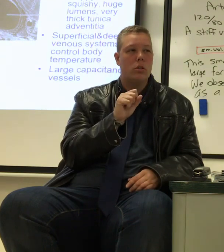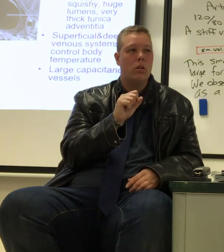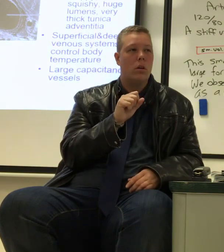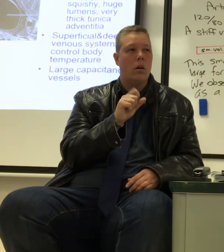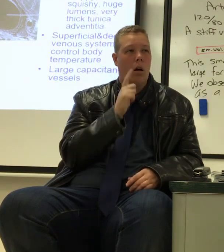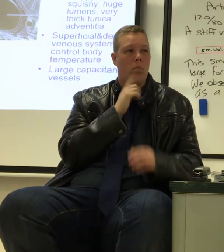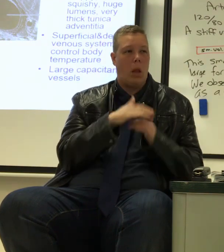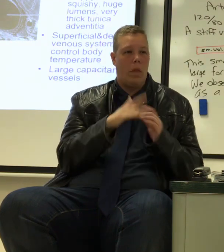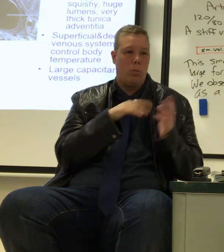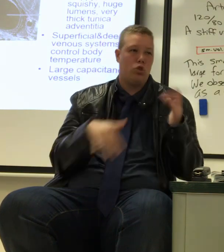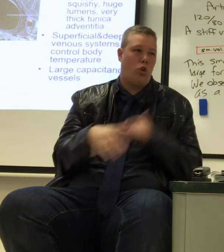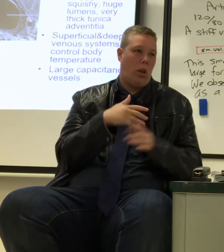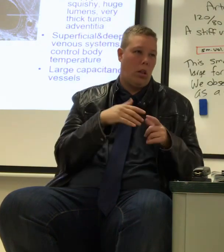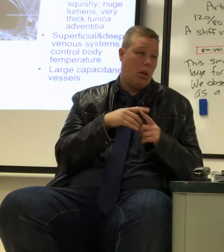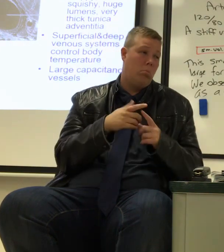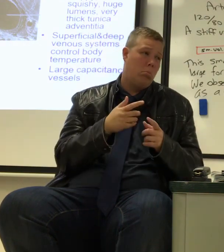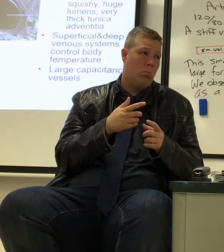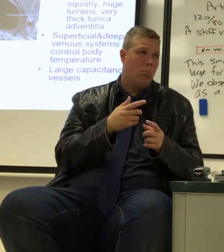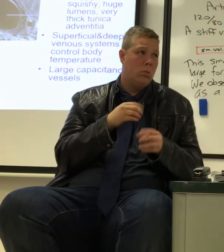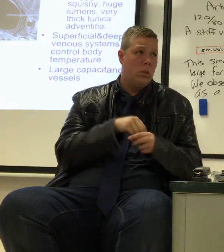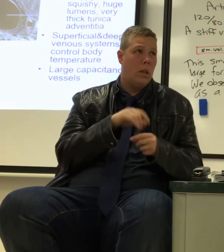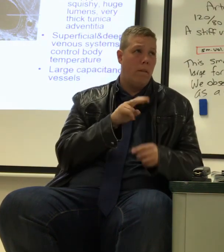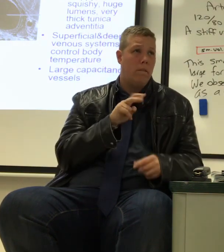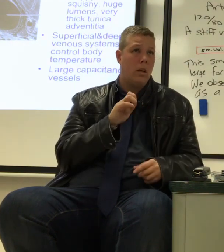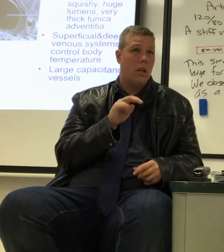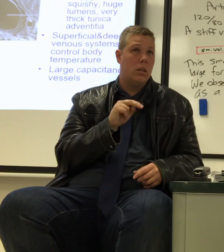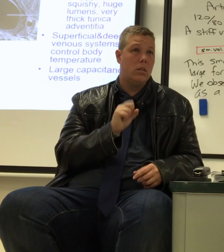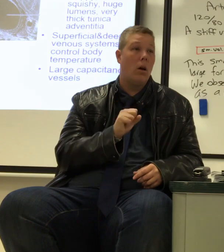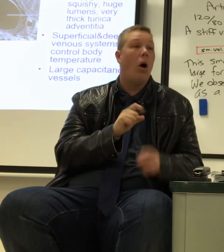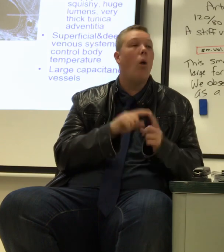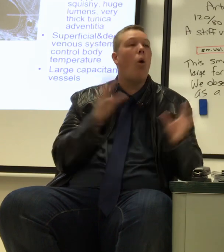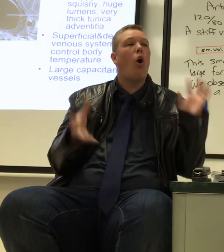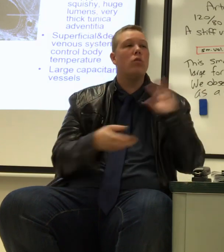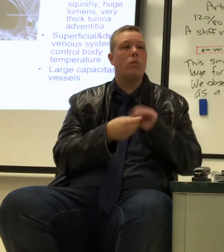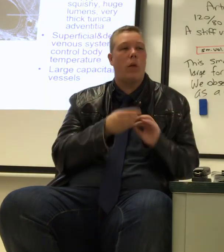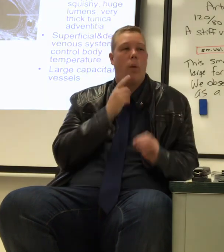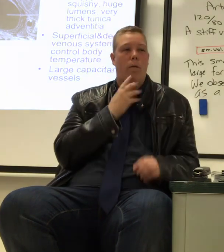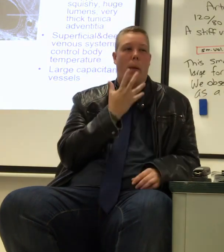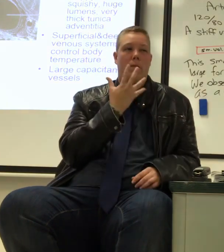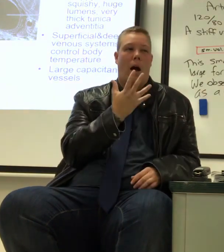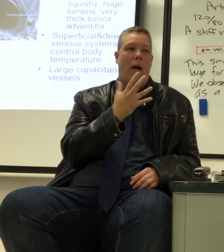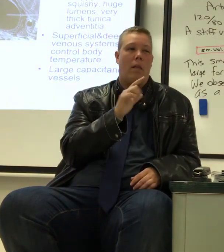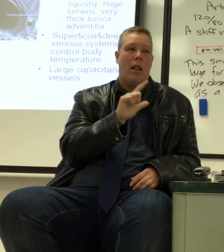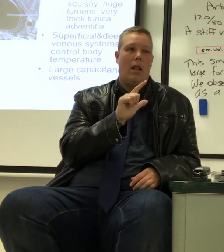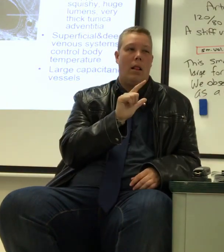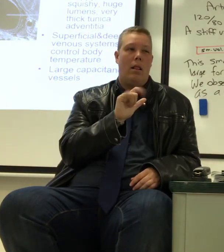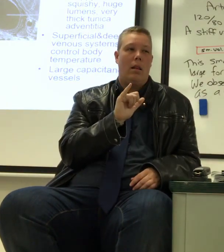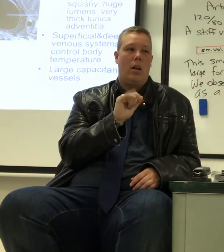is in the veins. So, large volume.